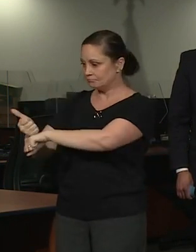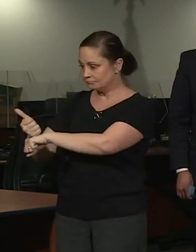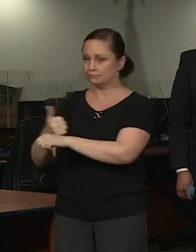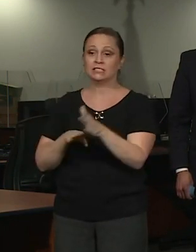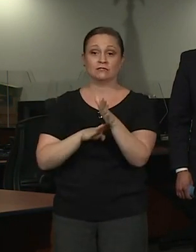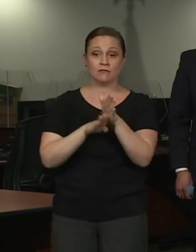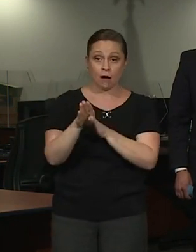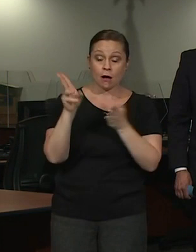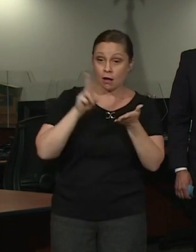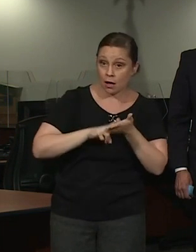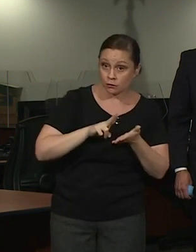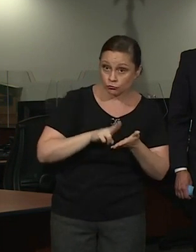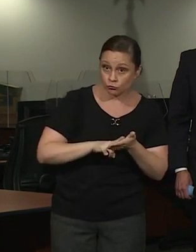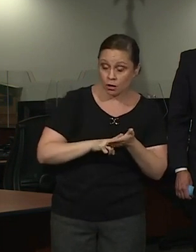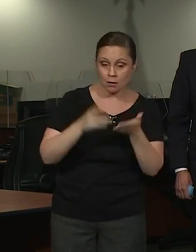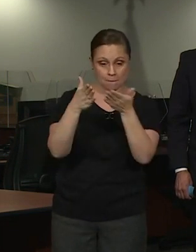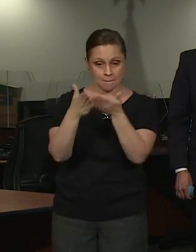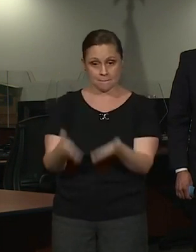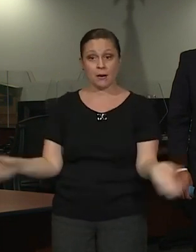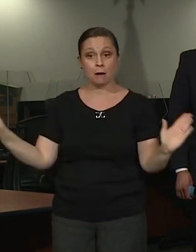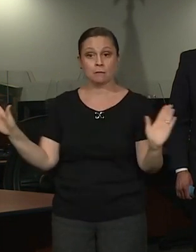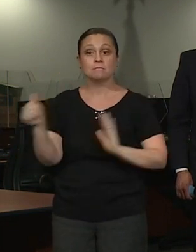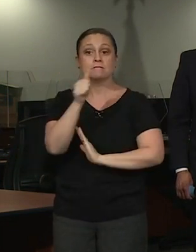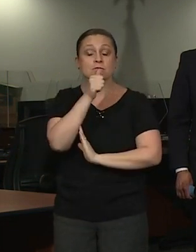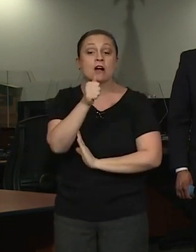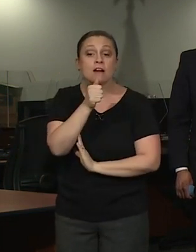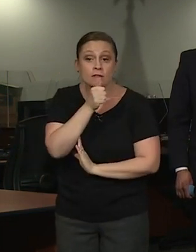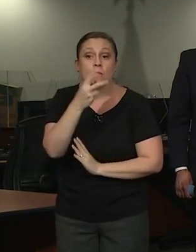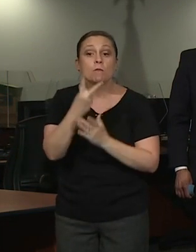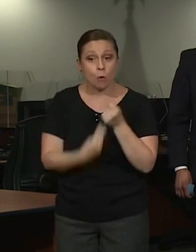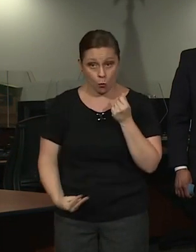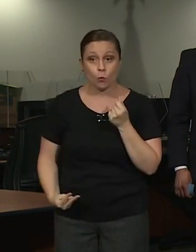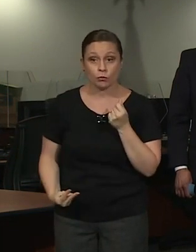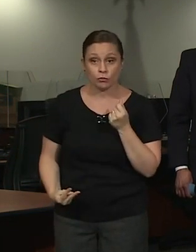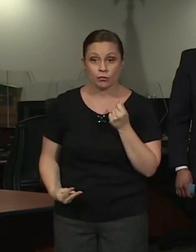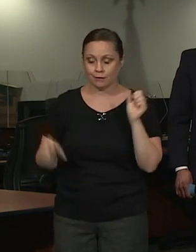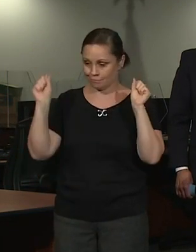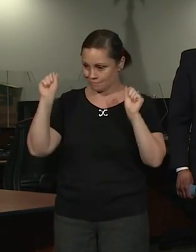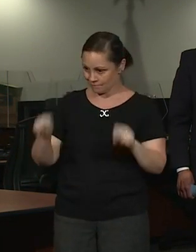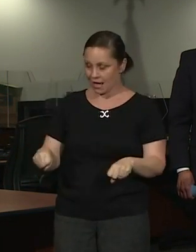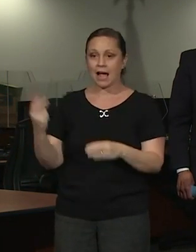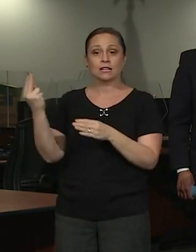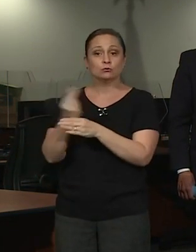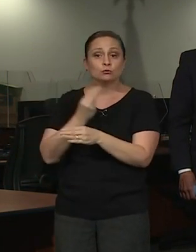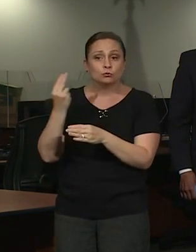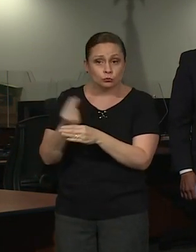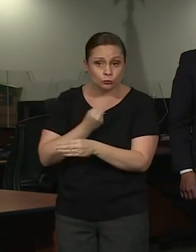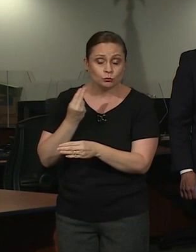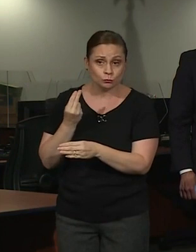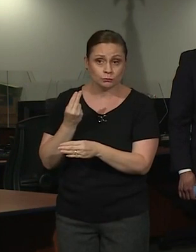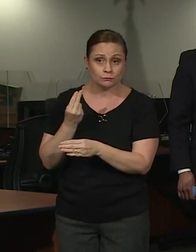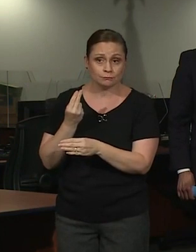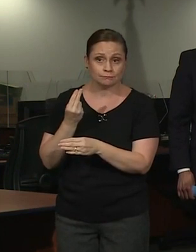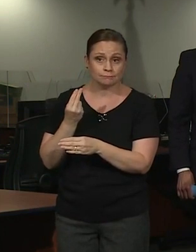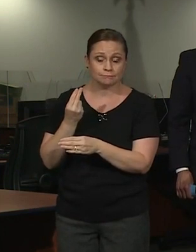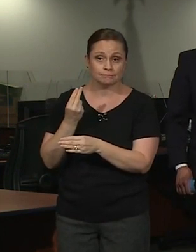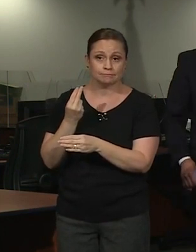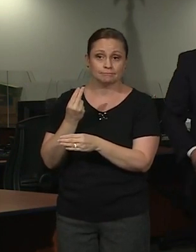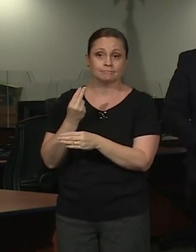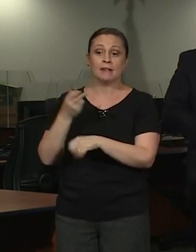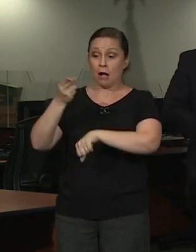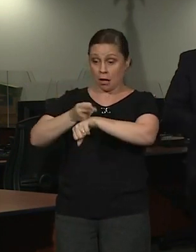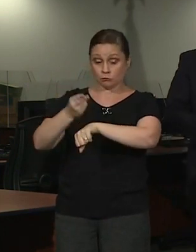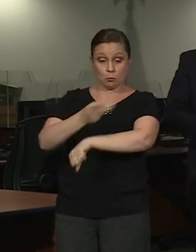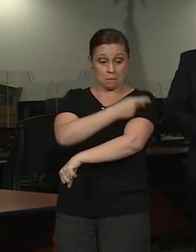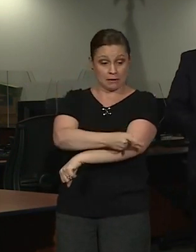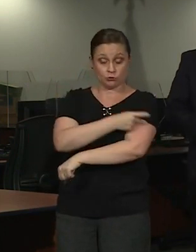developed contracts with both public and private facilities that could be used to house hospital patients